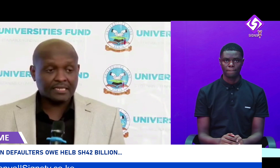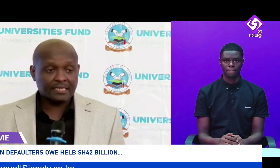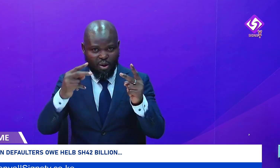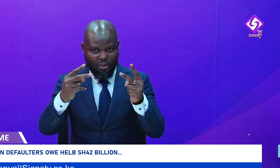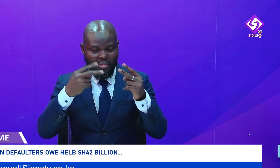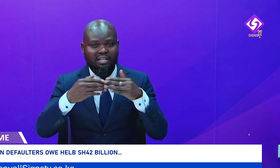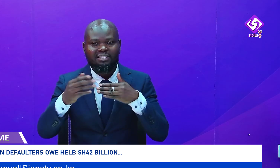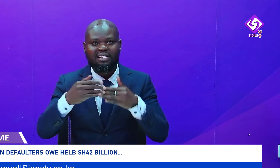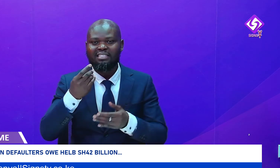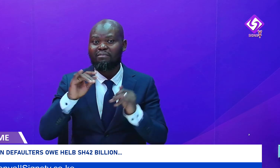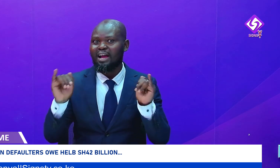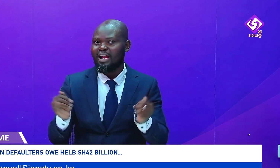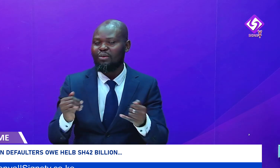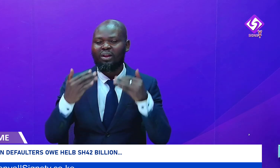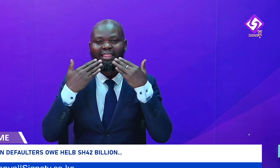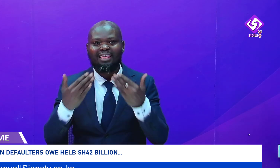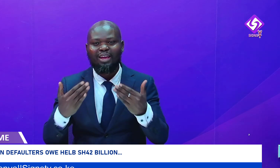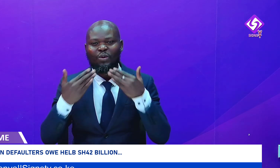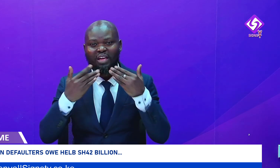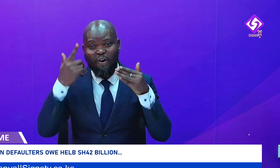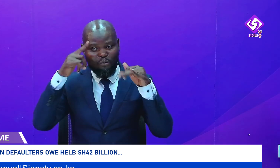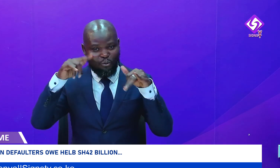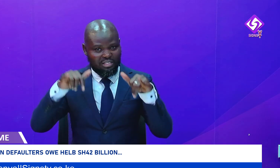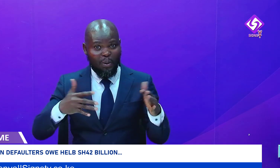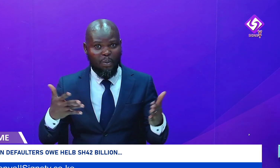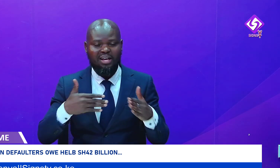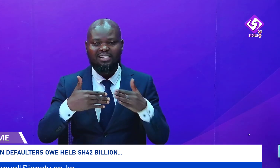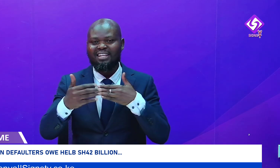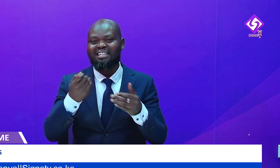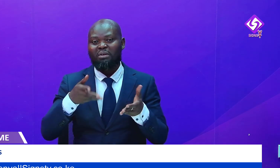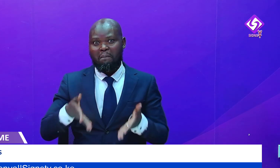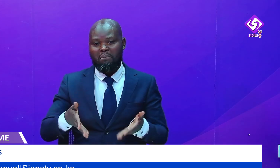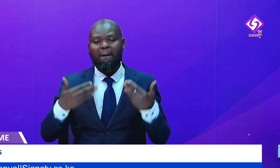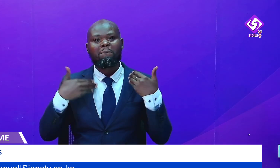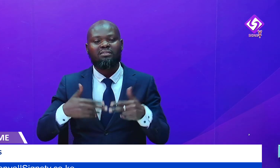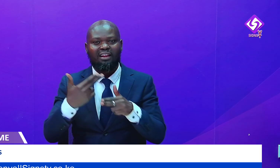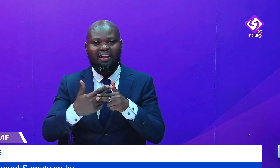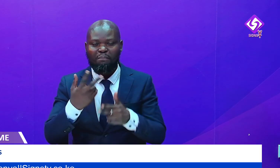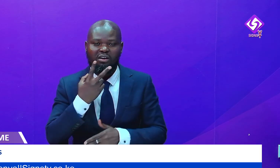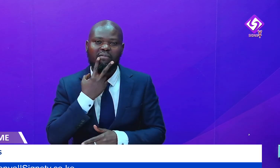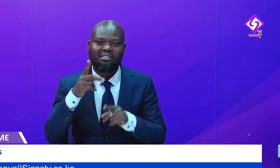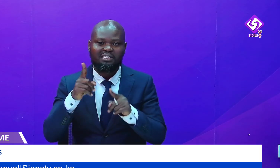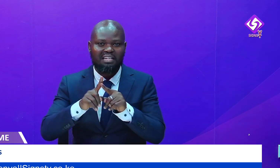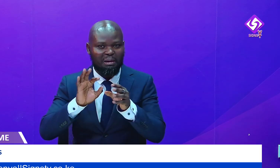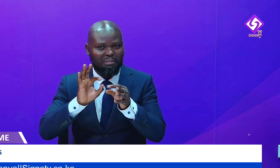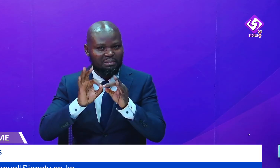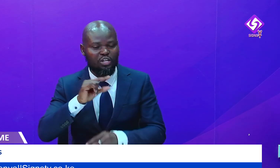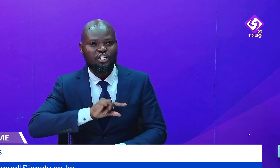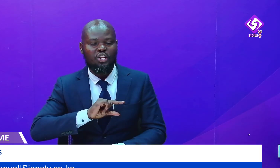That is all we had prepared for you viewers here at Science TV. Thank you for joining and staying with us here at Science TV. I have been your host Elvis Odhiambo. In sign language,